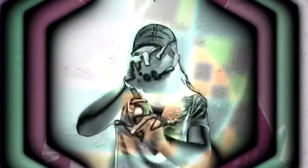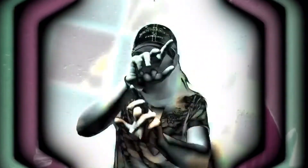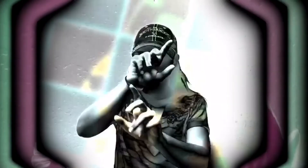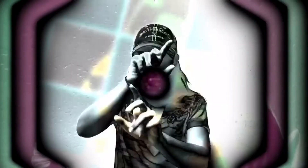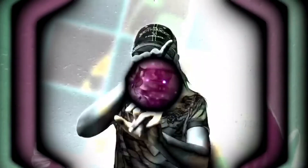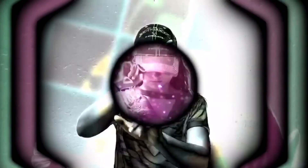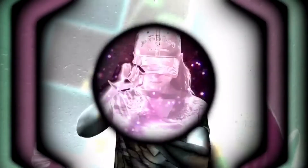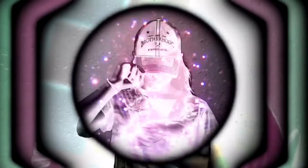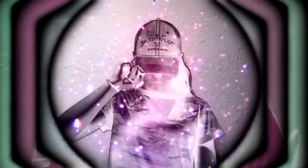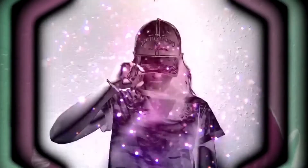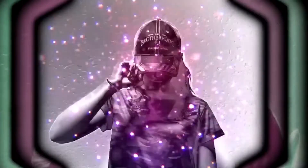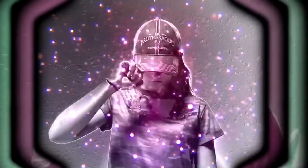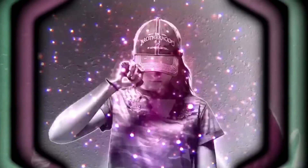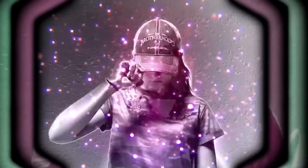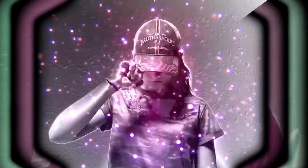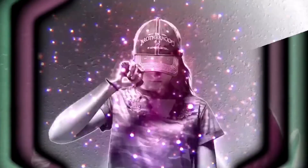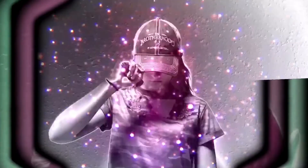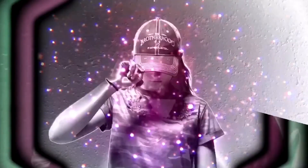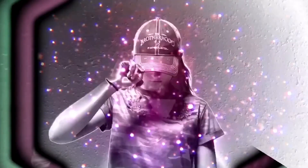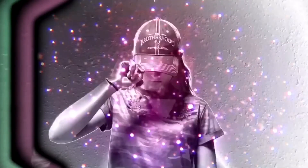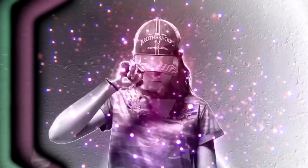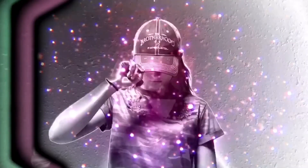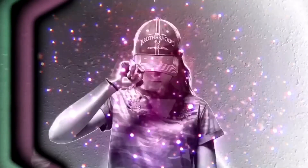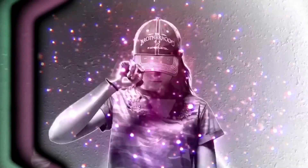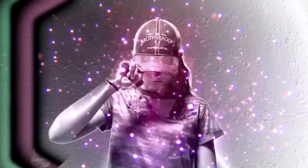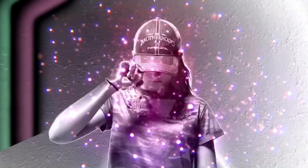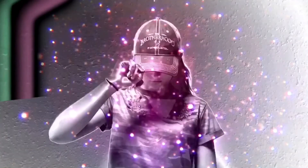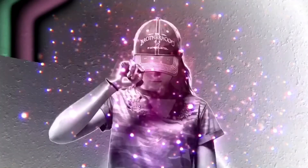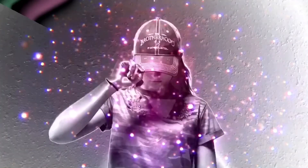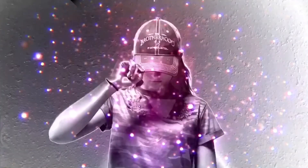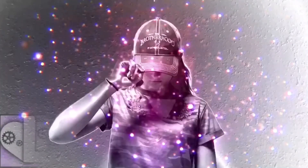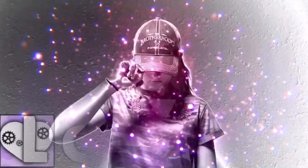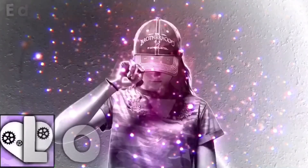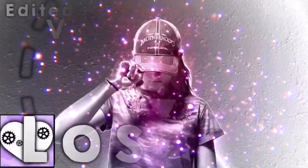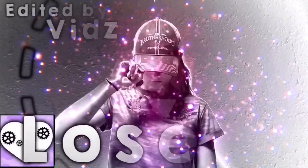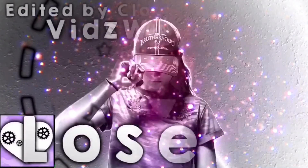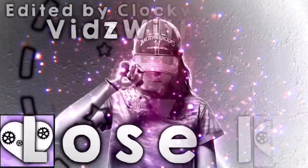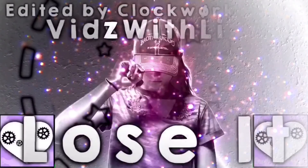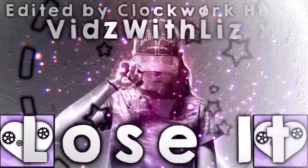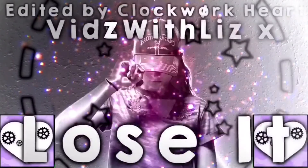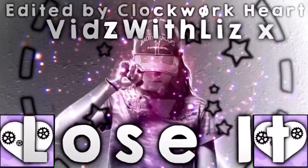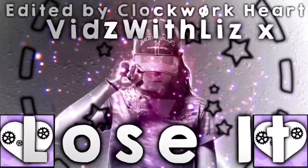We gotta lose it. We gotta lose it. We gotta lose it. We gotta lose it.